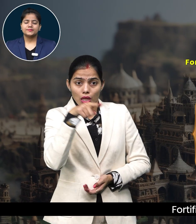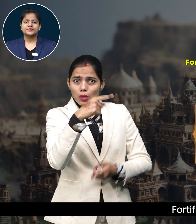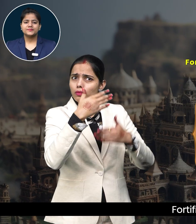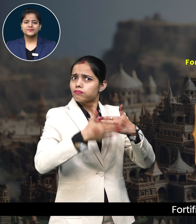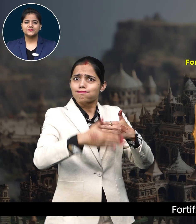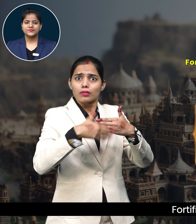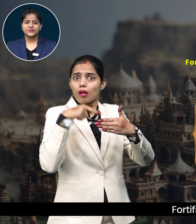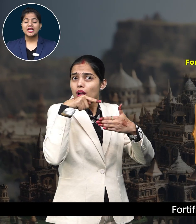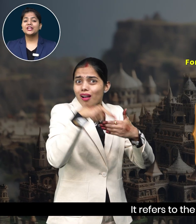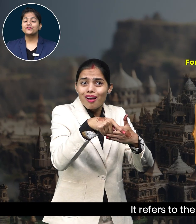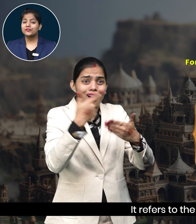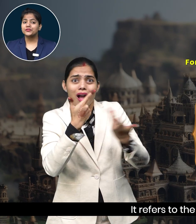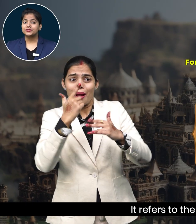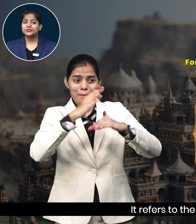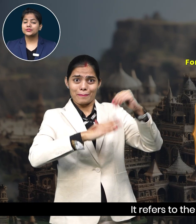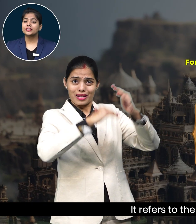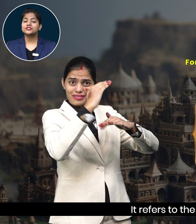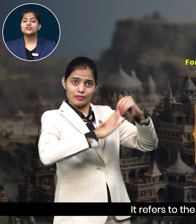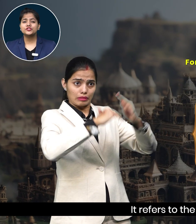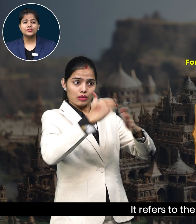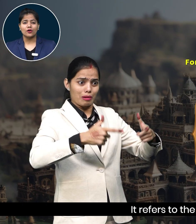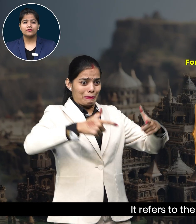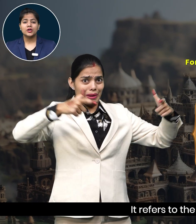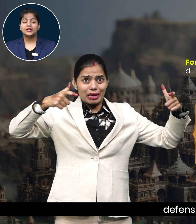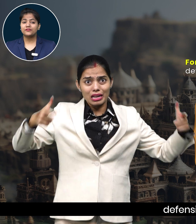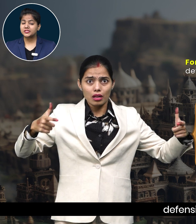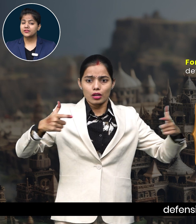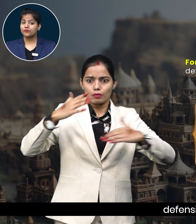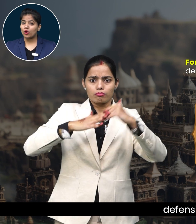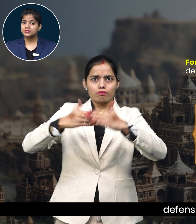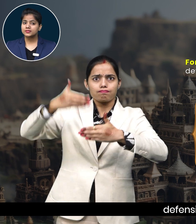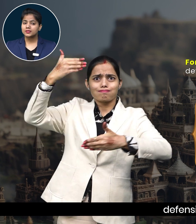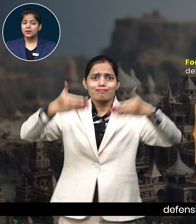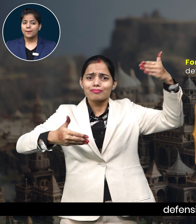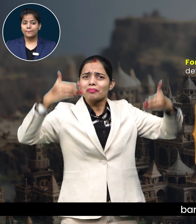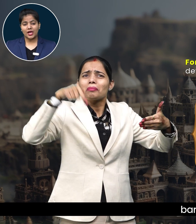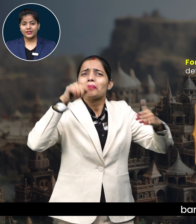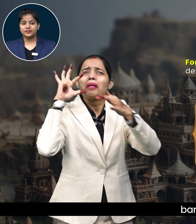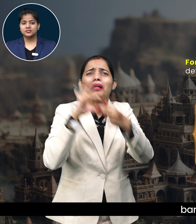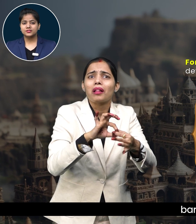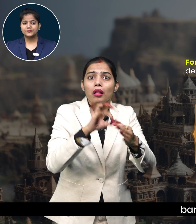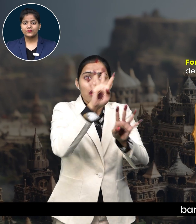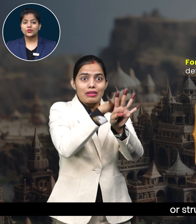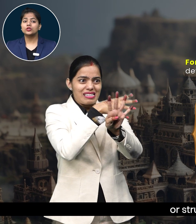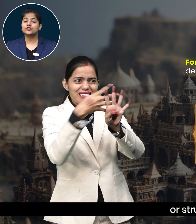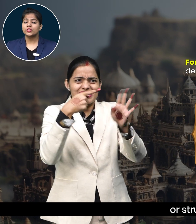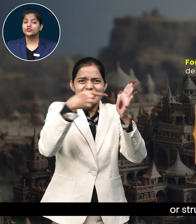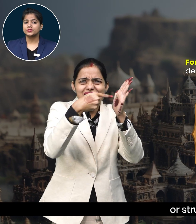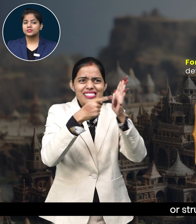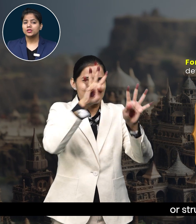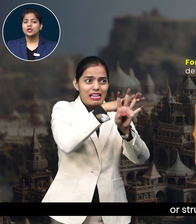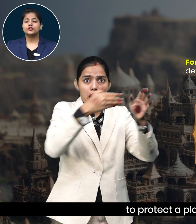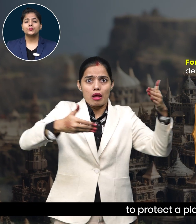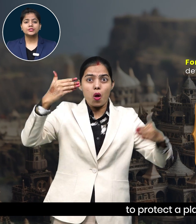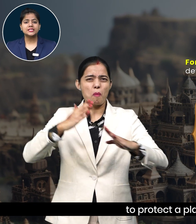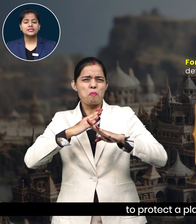Fortification. It refers to the construction of defensive walls, barriers, or